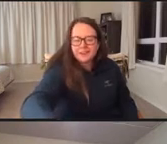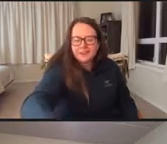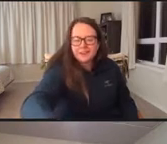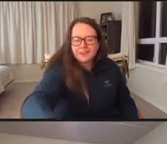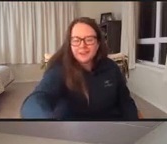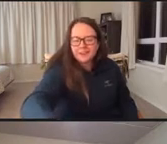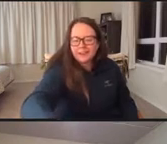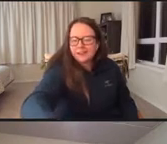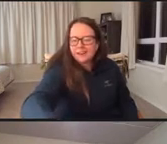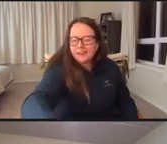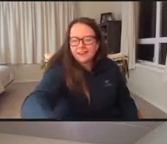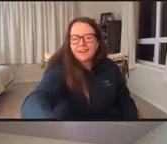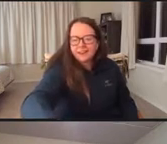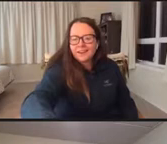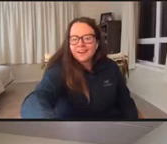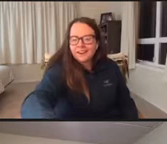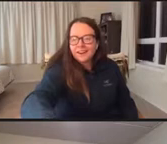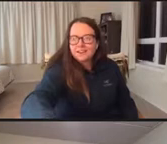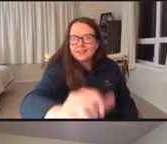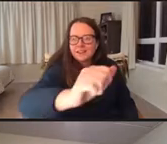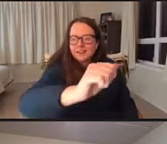Different. Yeah. Is it different than the one they use in the UK?